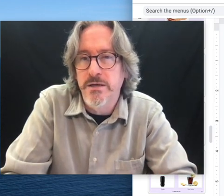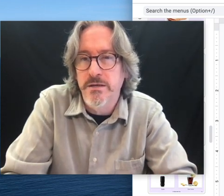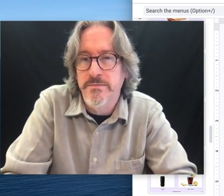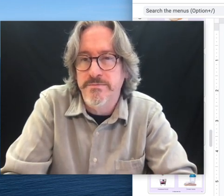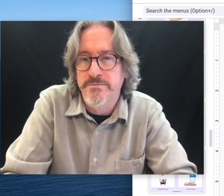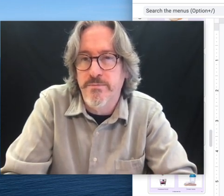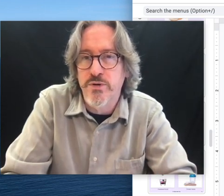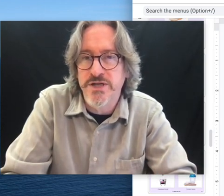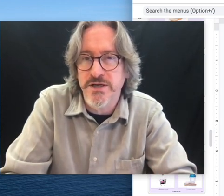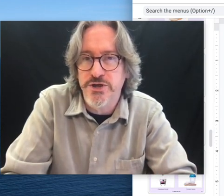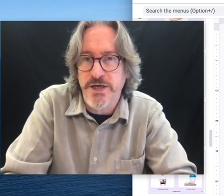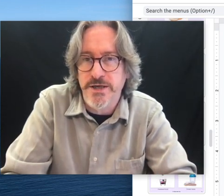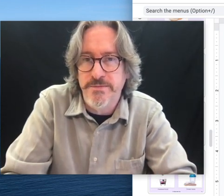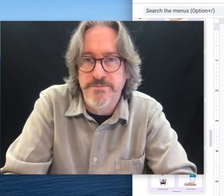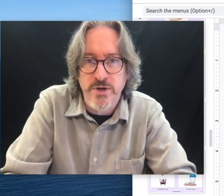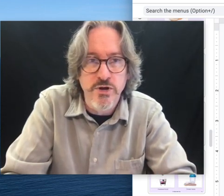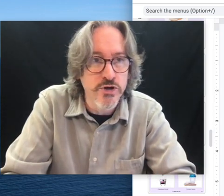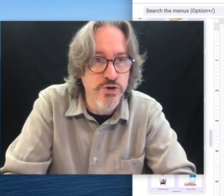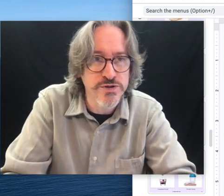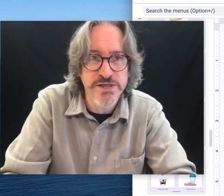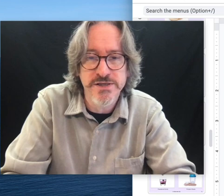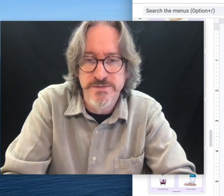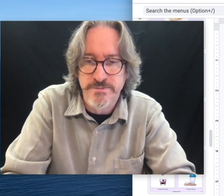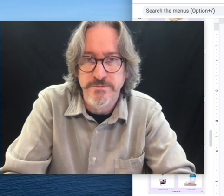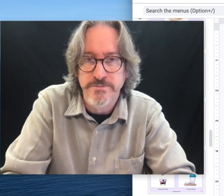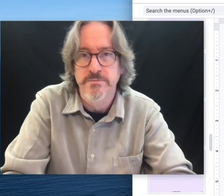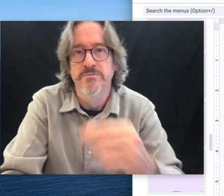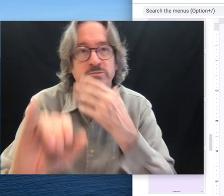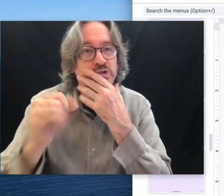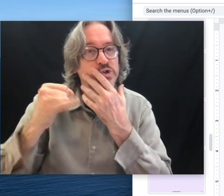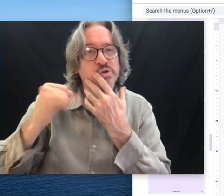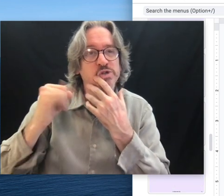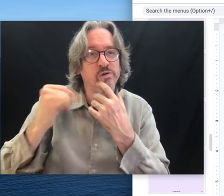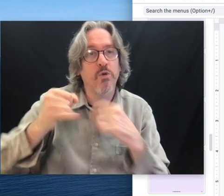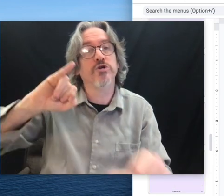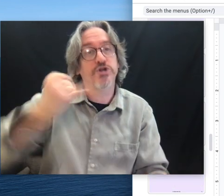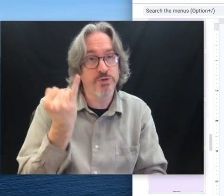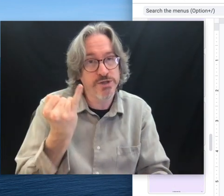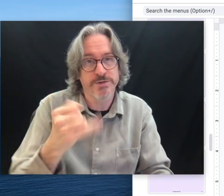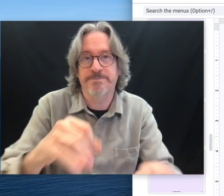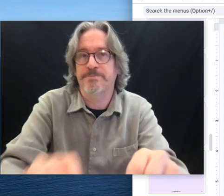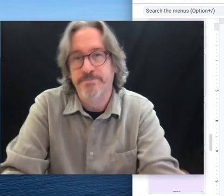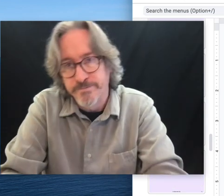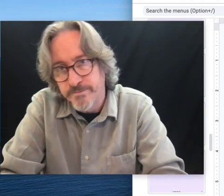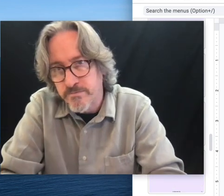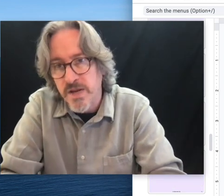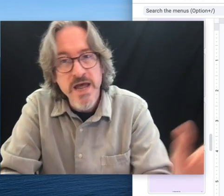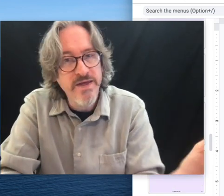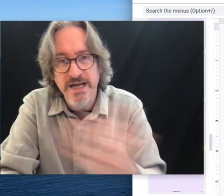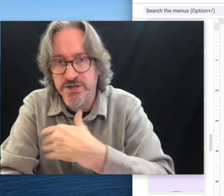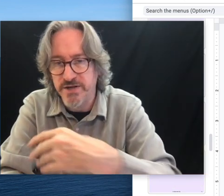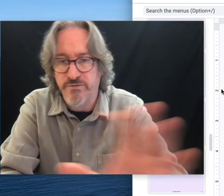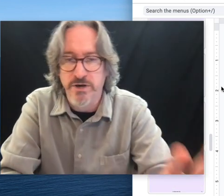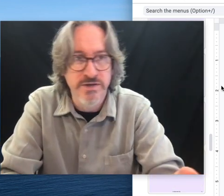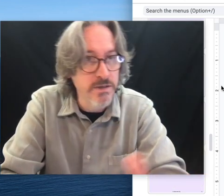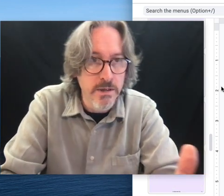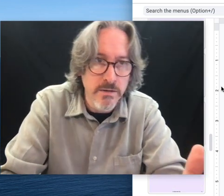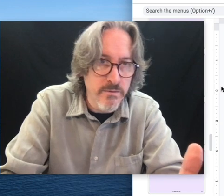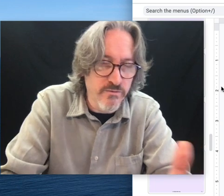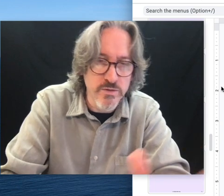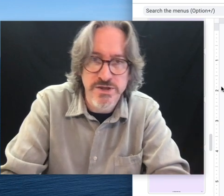drink, protein shake, juices, juice or juice. Then each of the